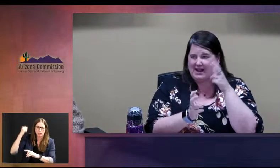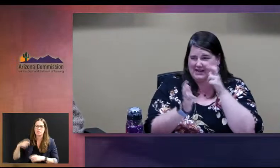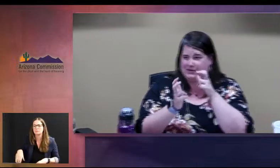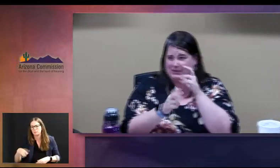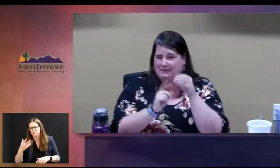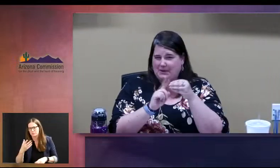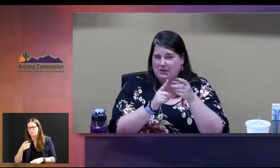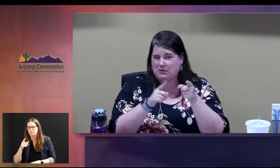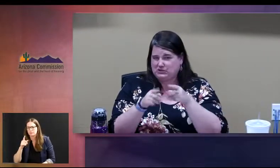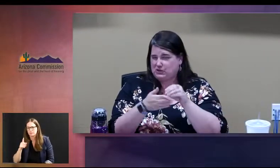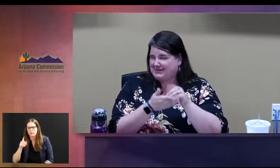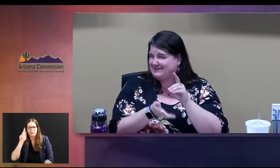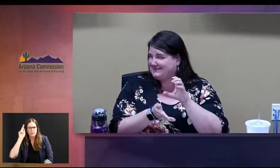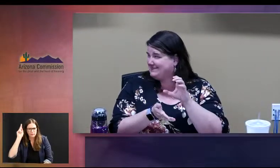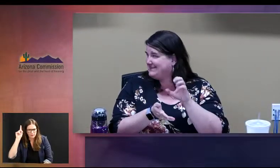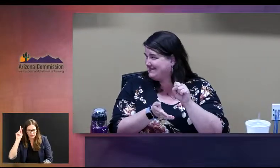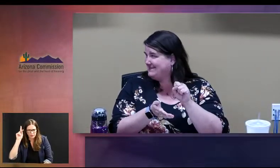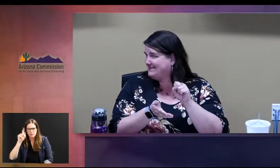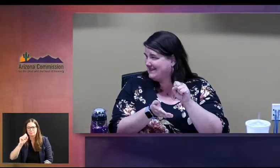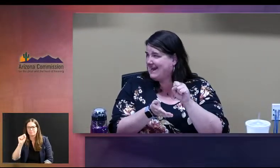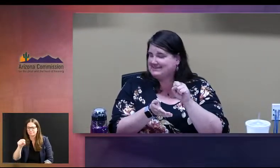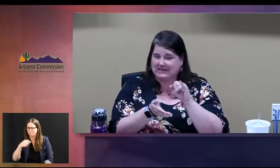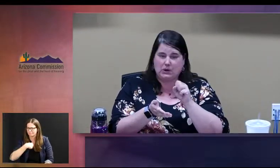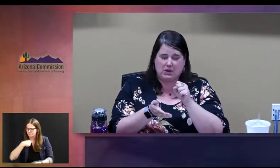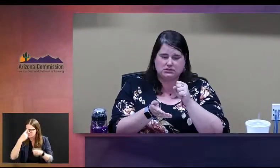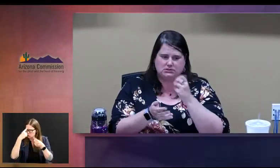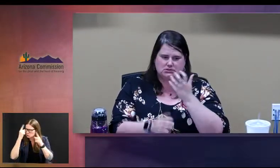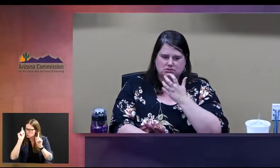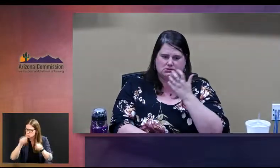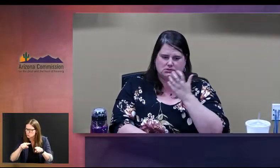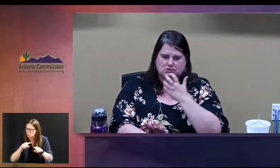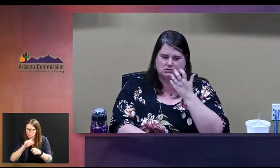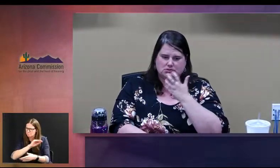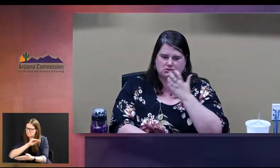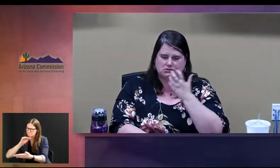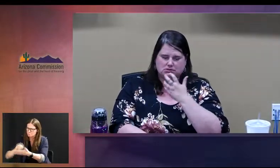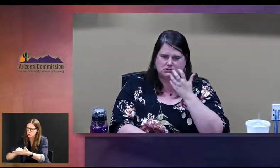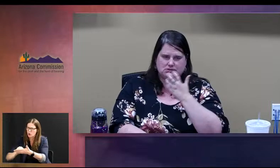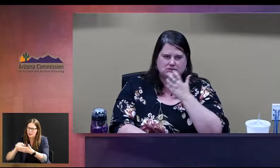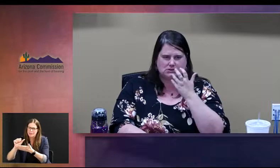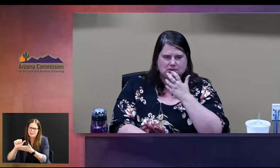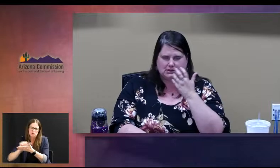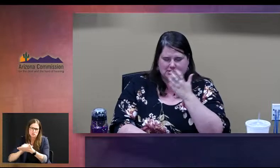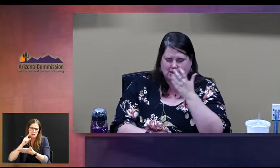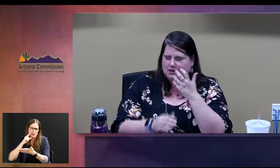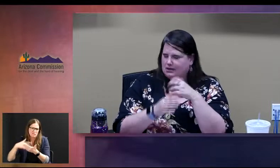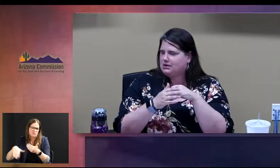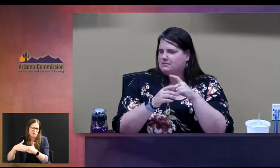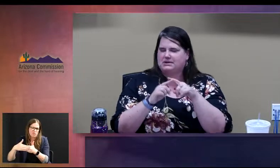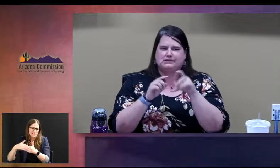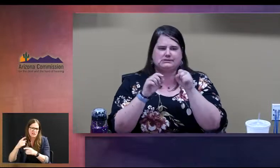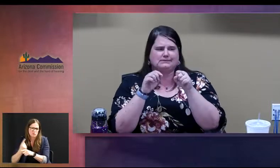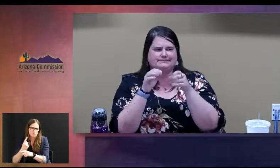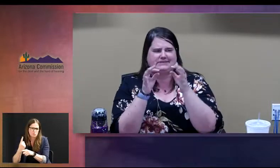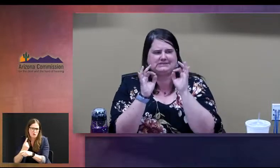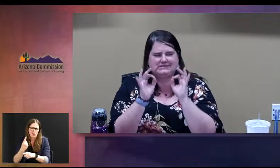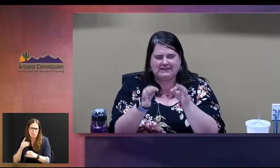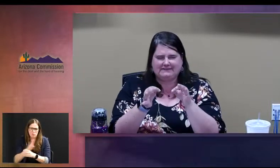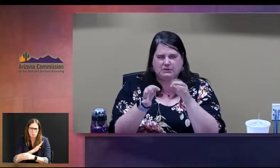our next regular board meeting so we can hear about what's happening over at DCS because my goodness.